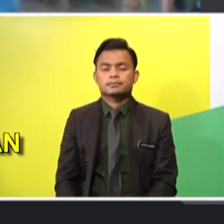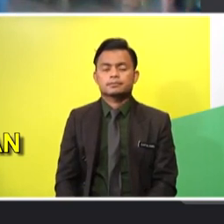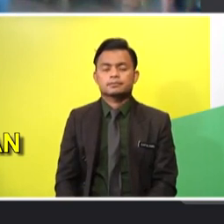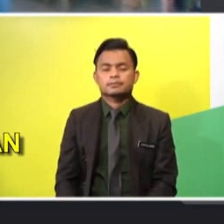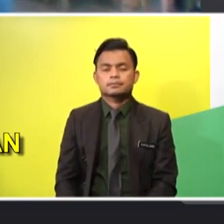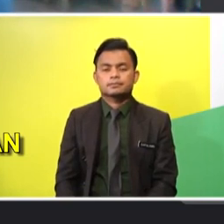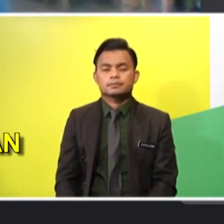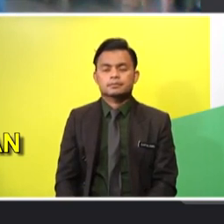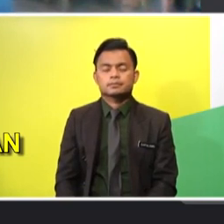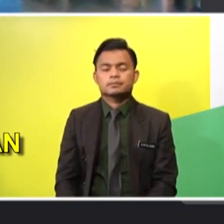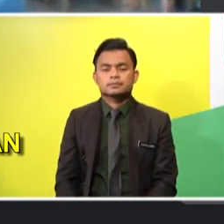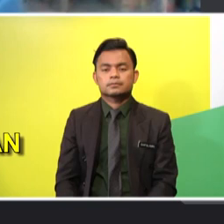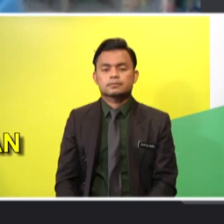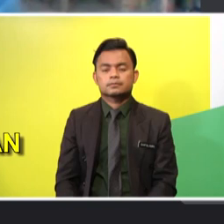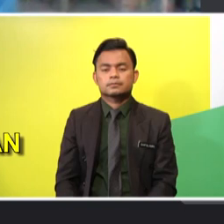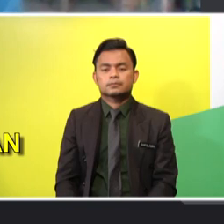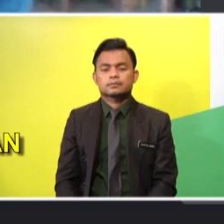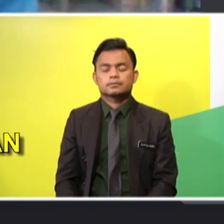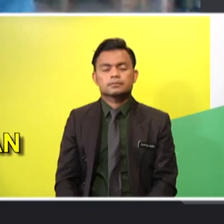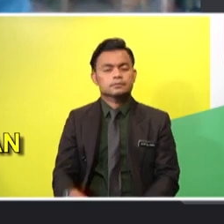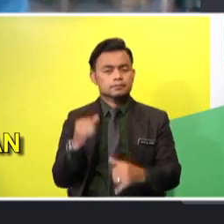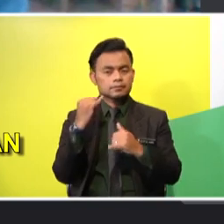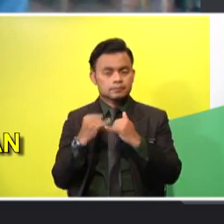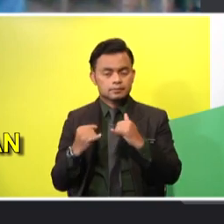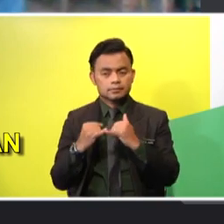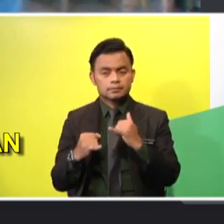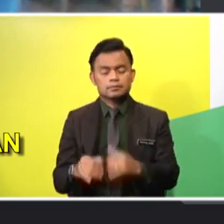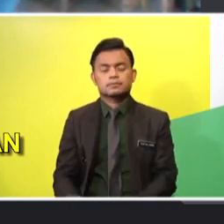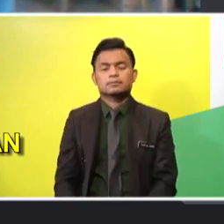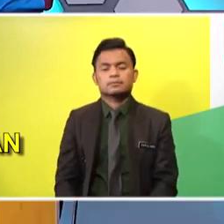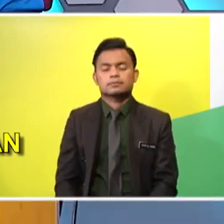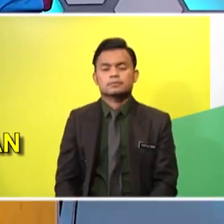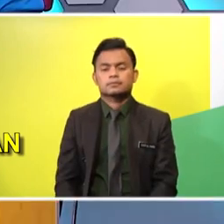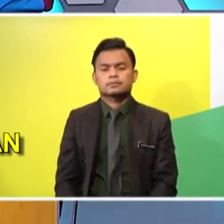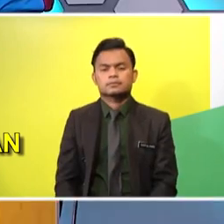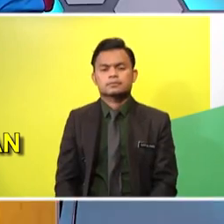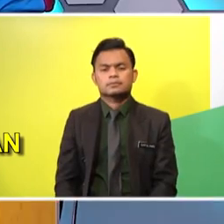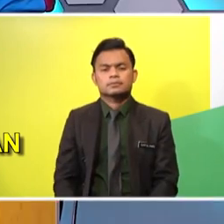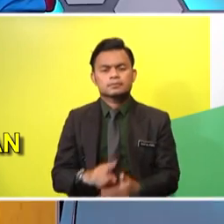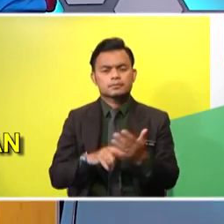2 brothers. Okay, all right. Last one. What do you like?